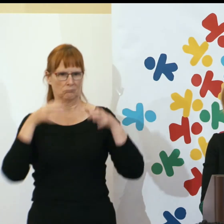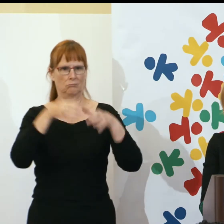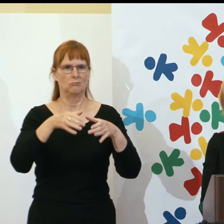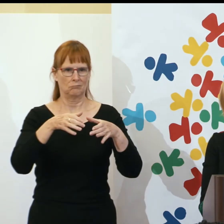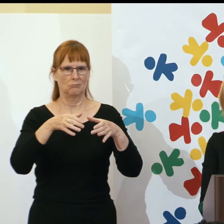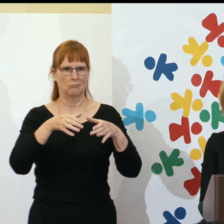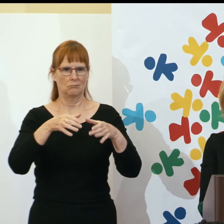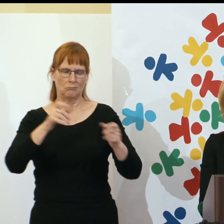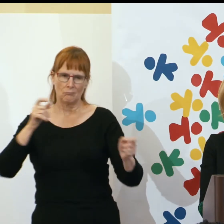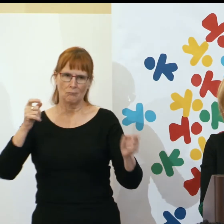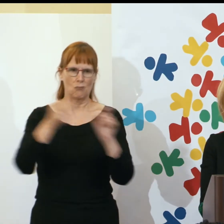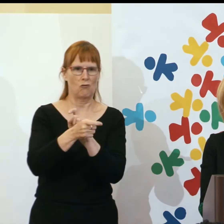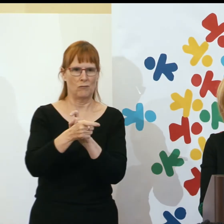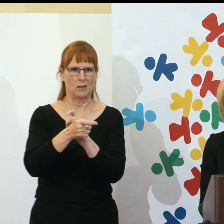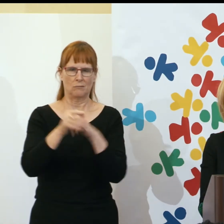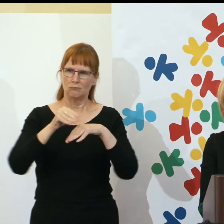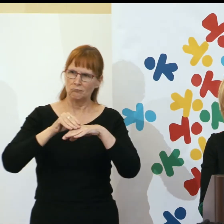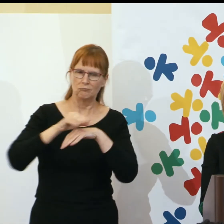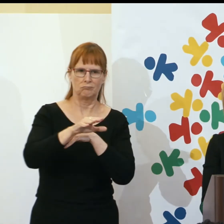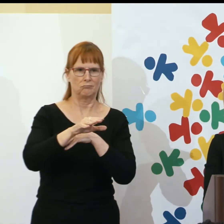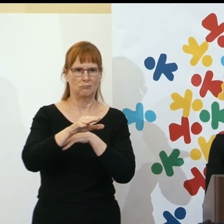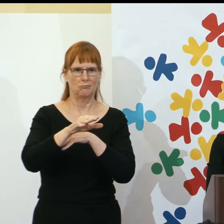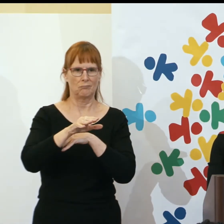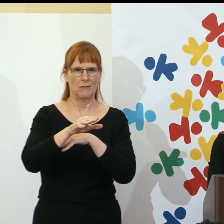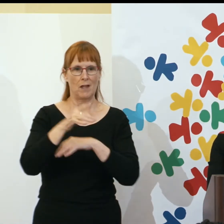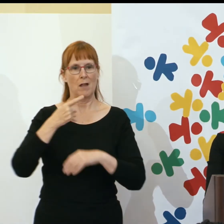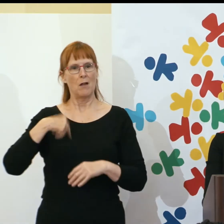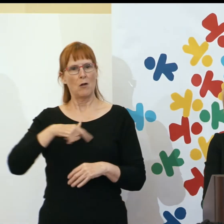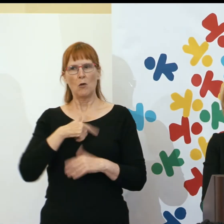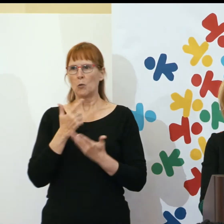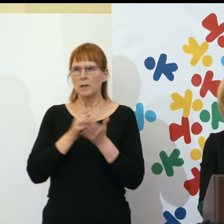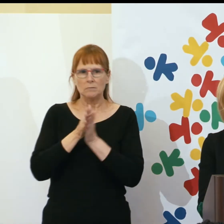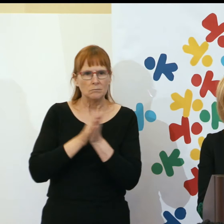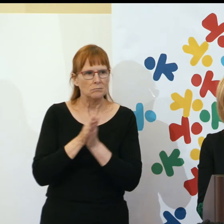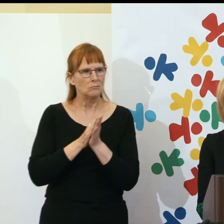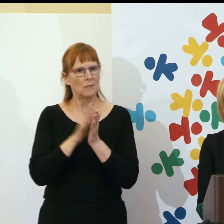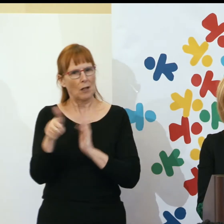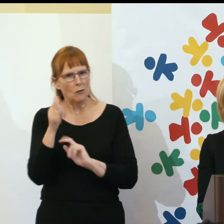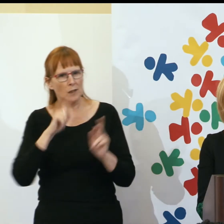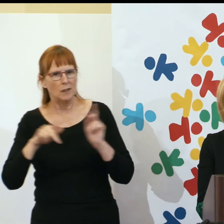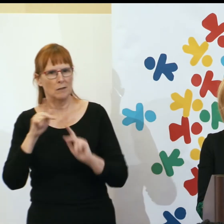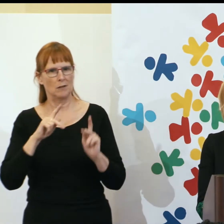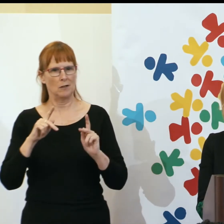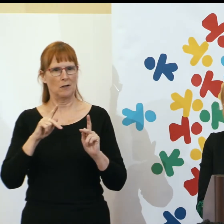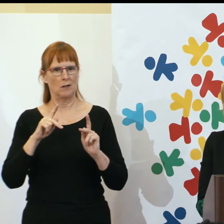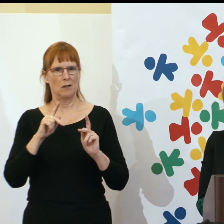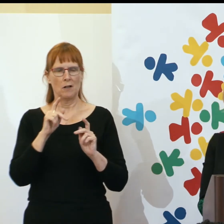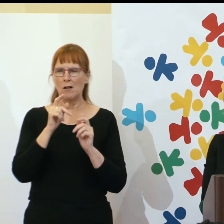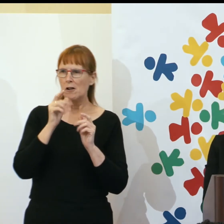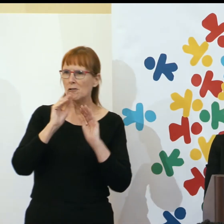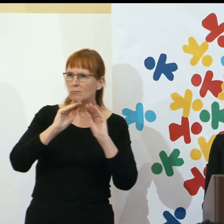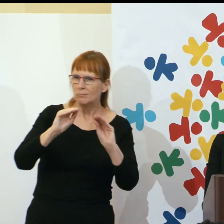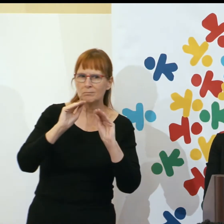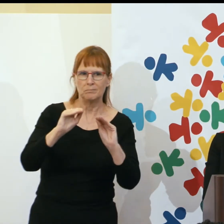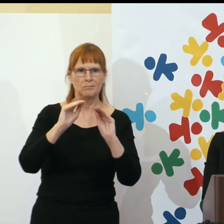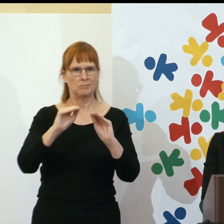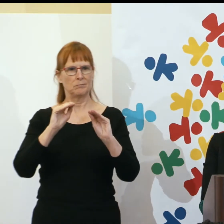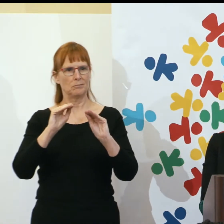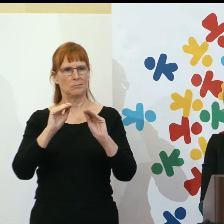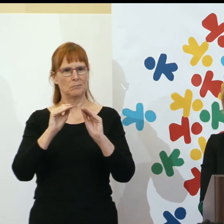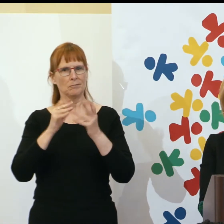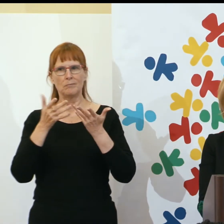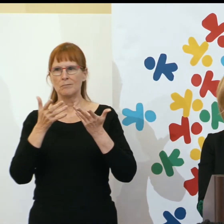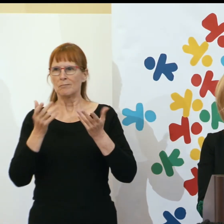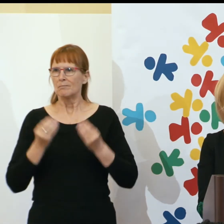by sharing and inspiring others to engage, by educating and motivating others to